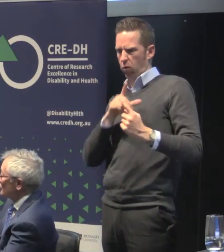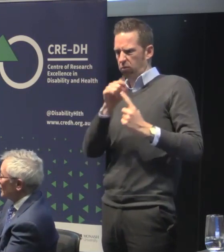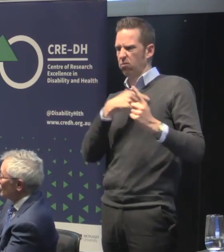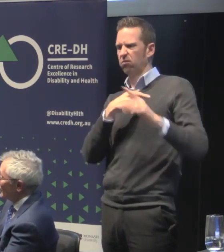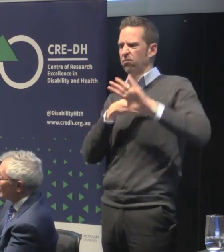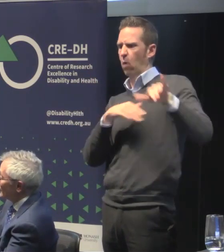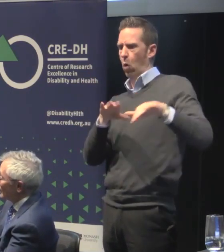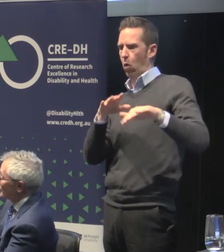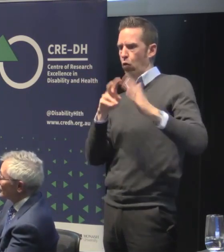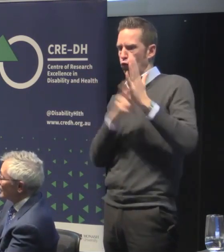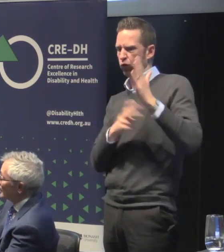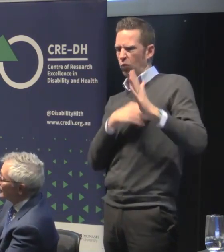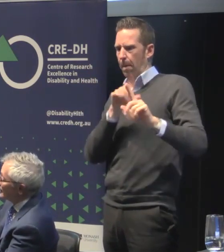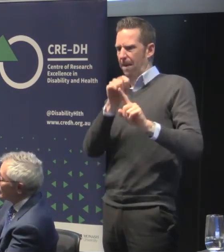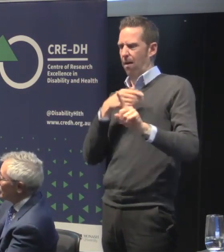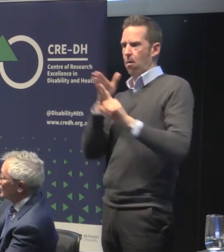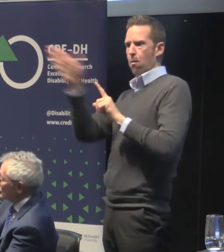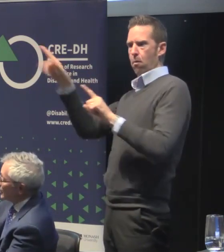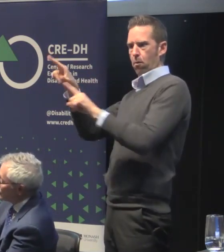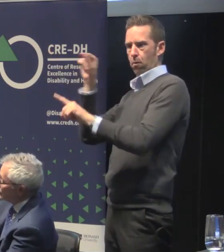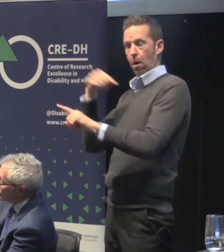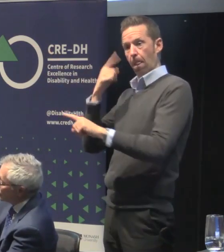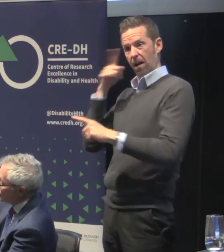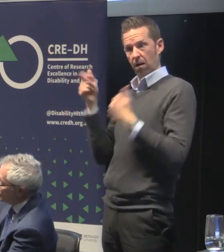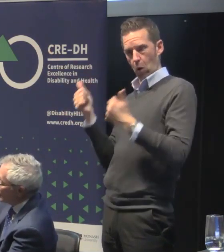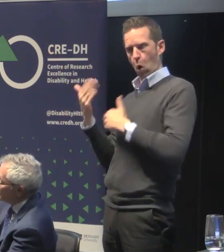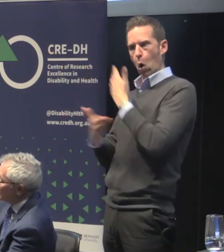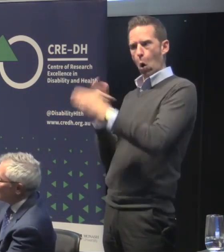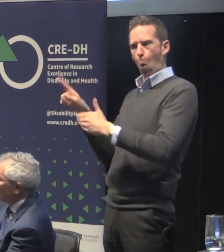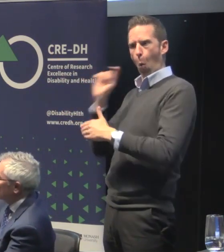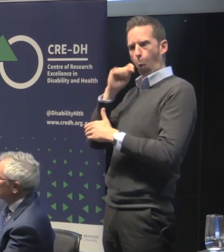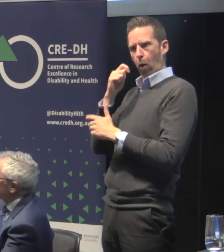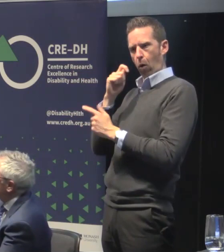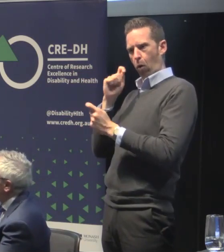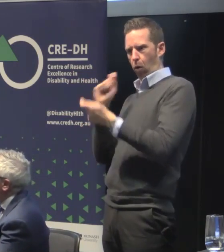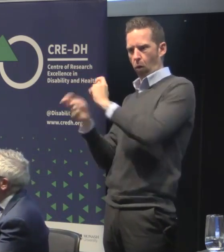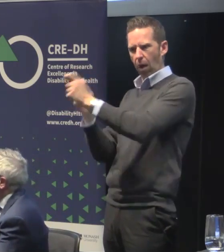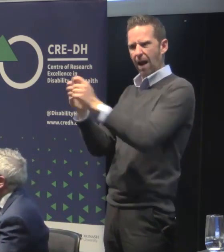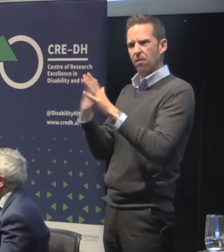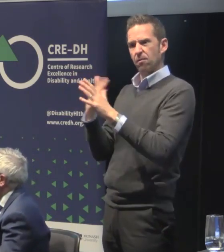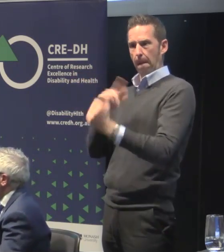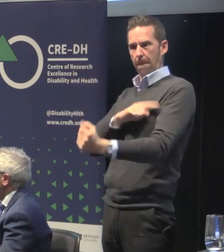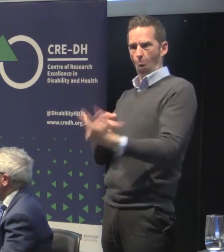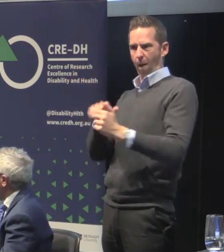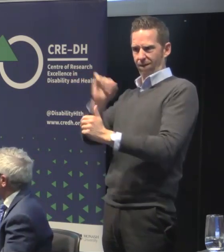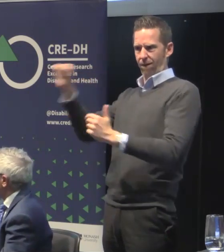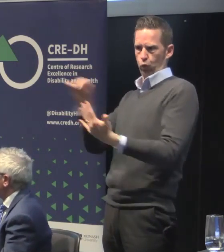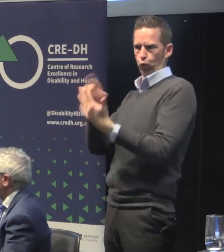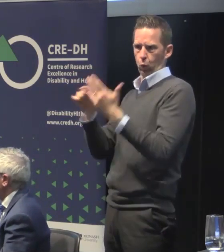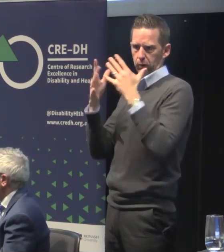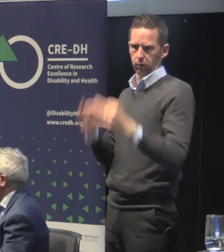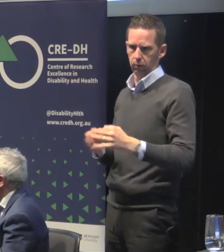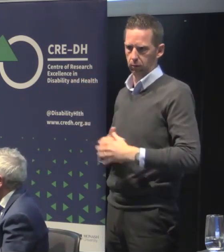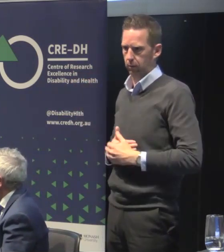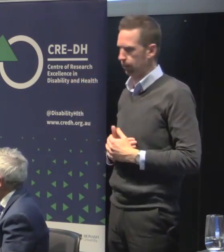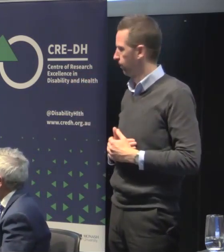think that's a really good thing, because I think that will work its way through just through the power of choice. Yeah, I mean, if